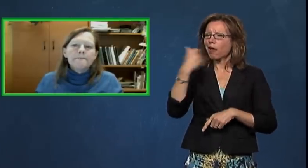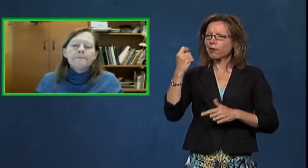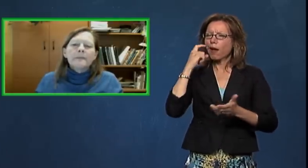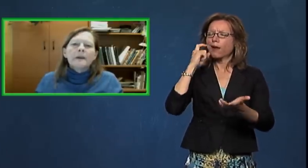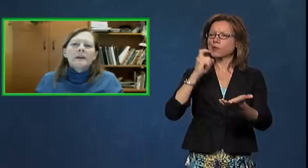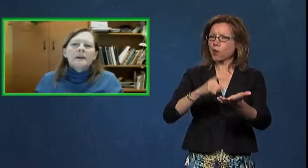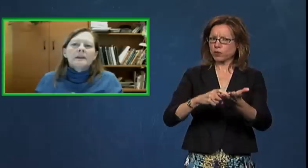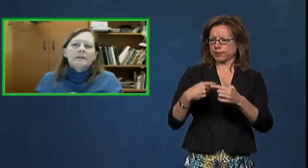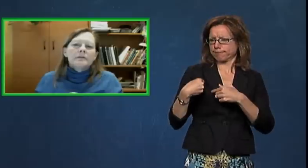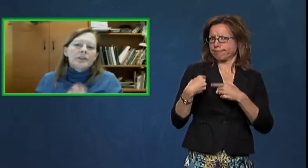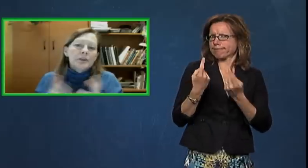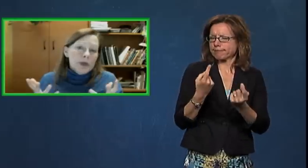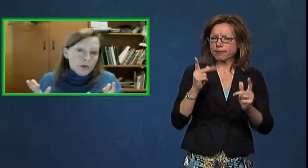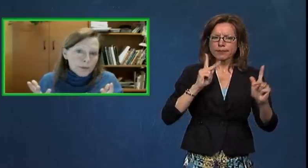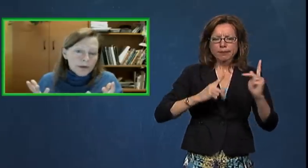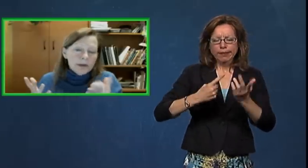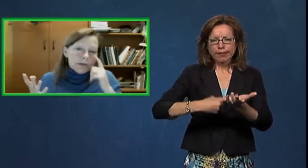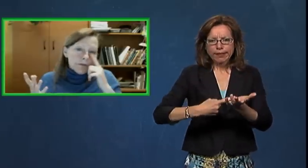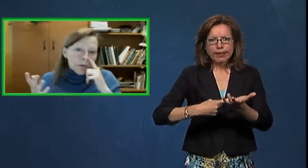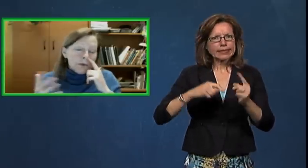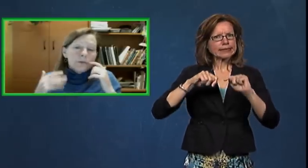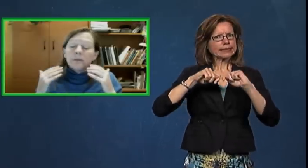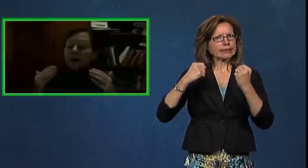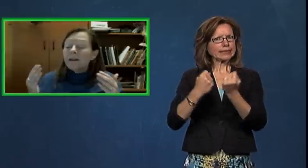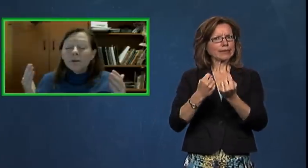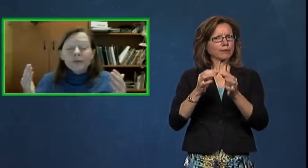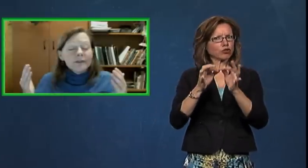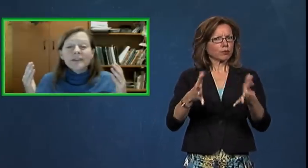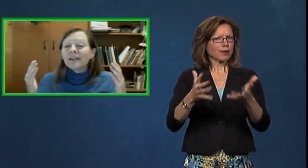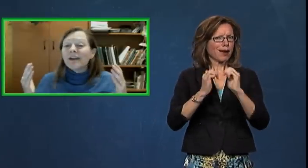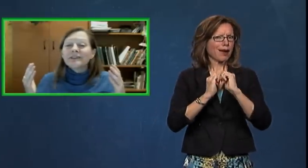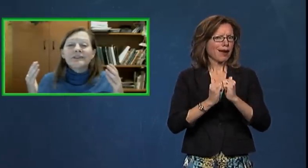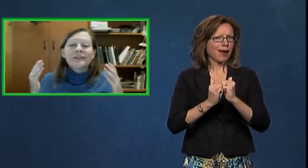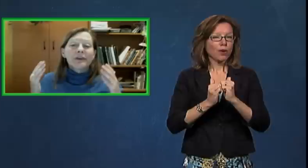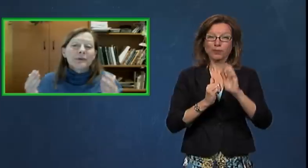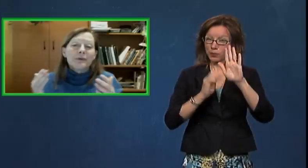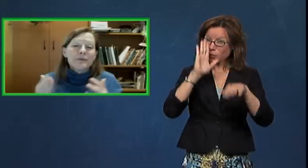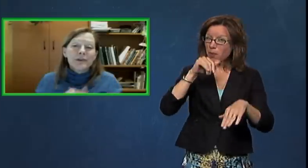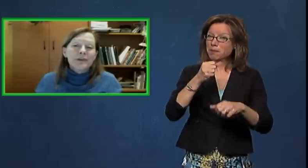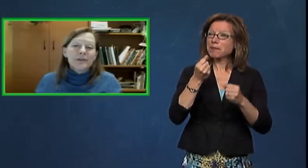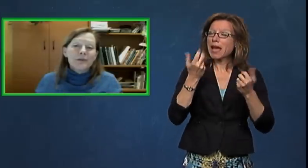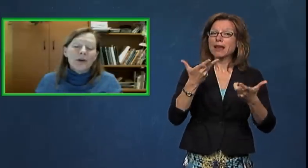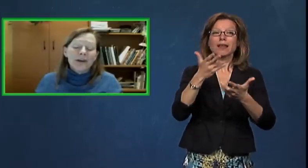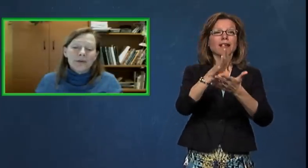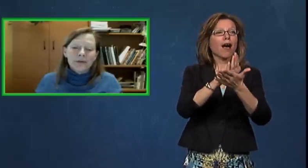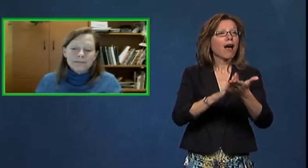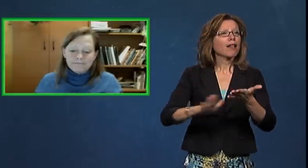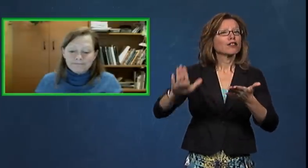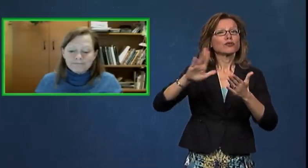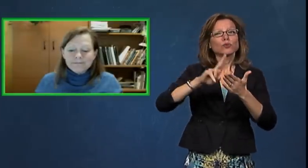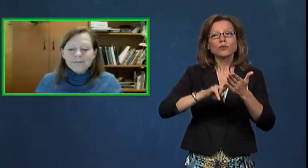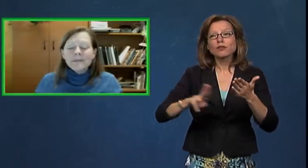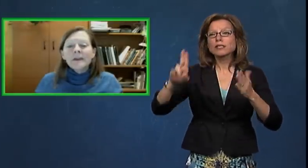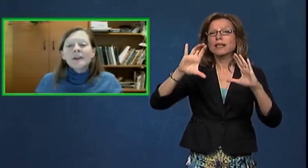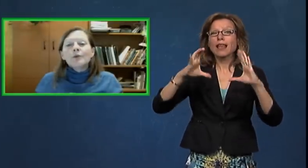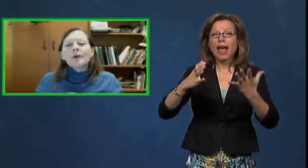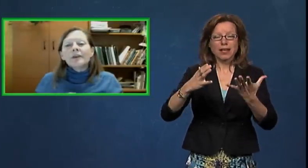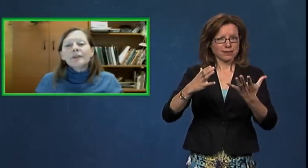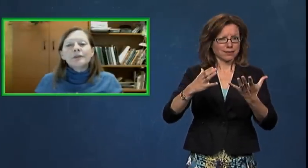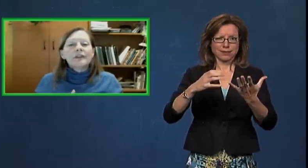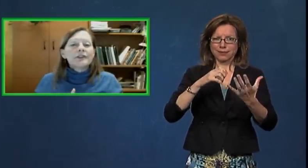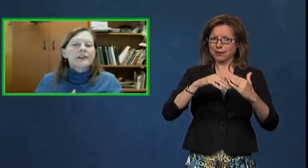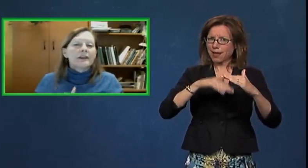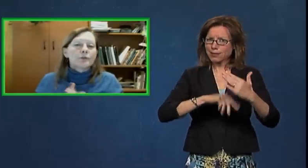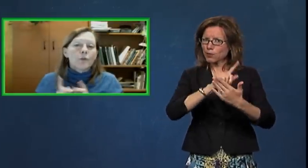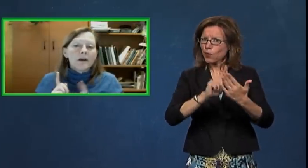about team interpreting, because of course many university classes are over 1 hour, where